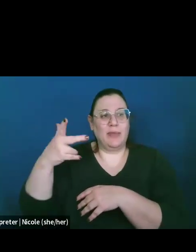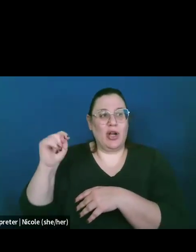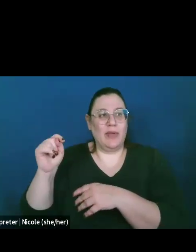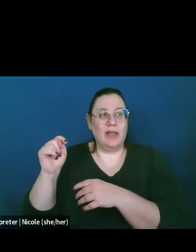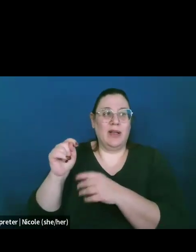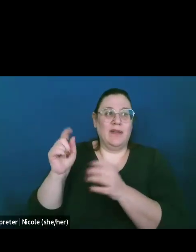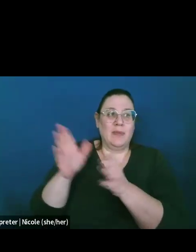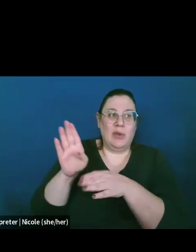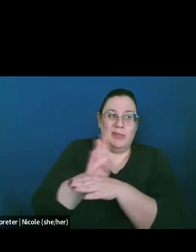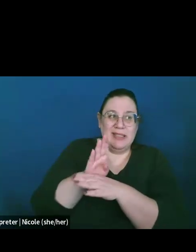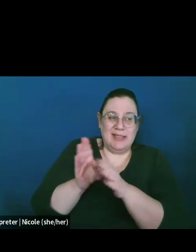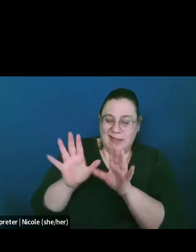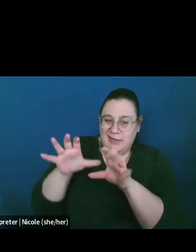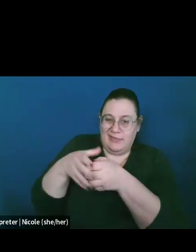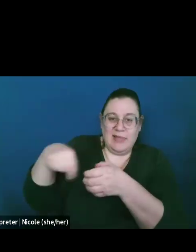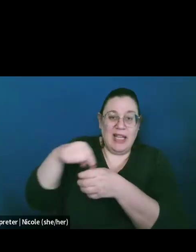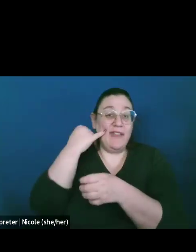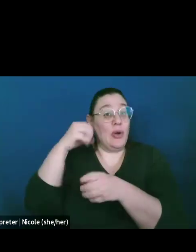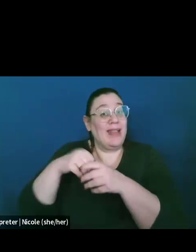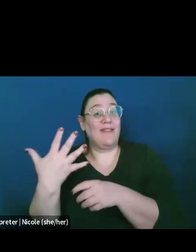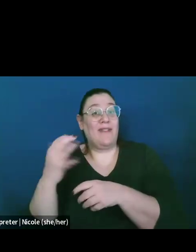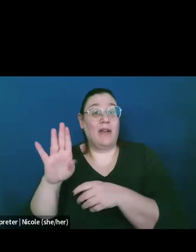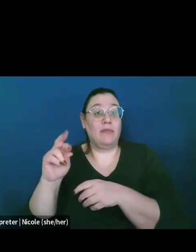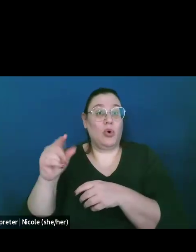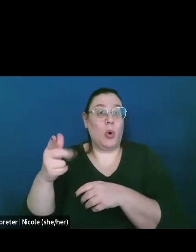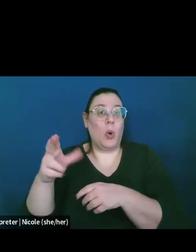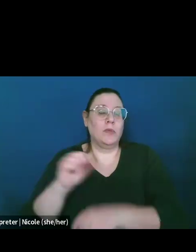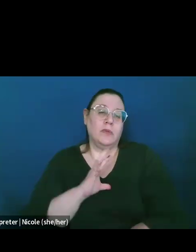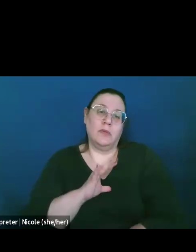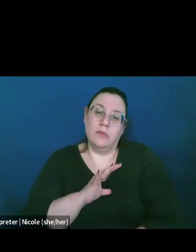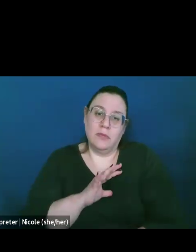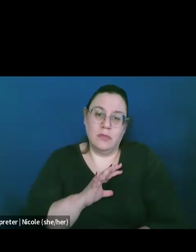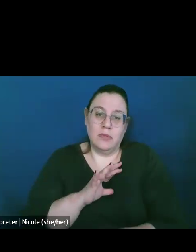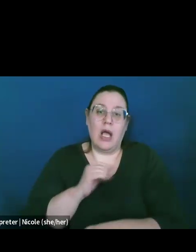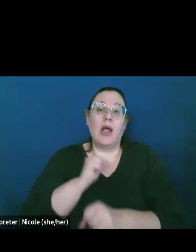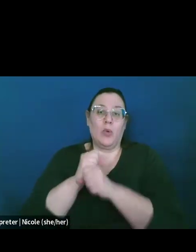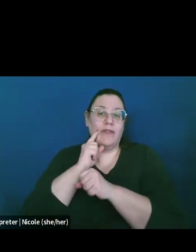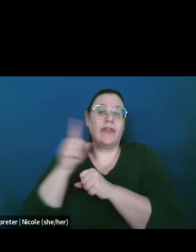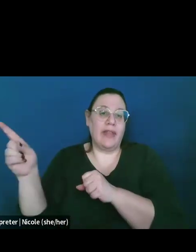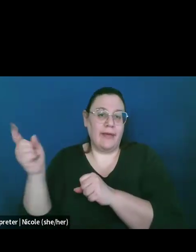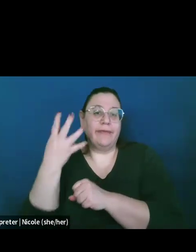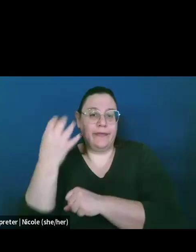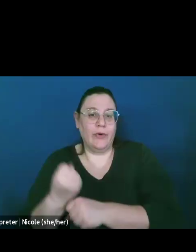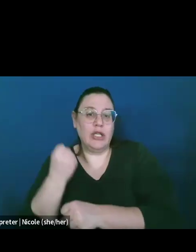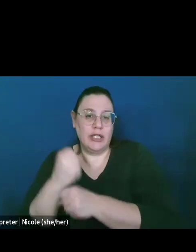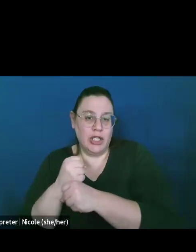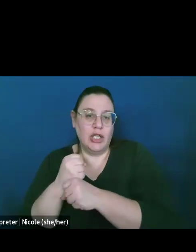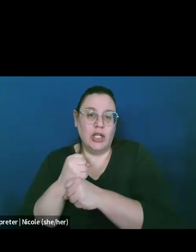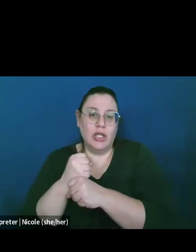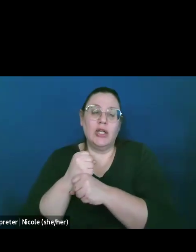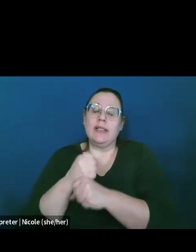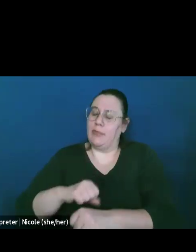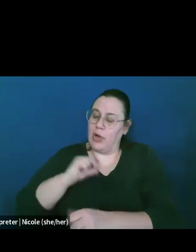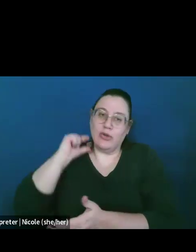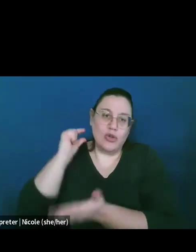only great if you're anywhere in the 5 boroughs, but I actually worked for them for 4 years, and I'm a proud alum of that from before